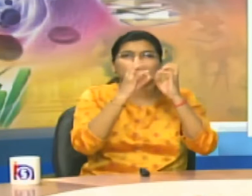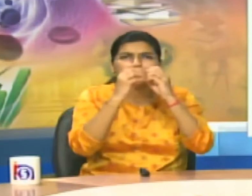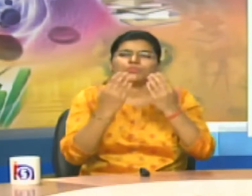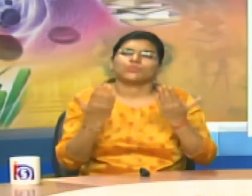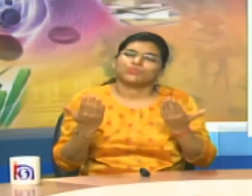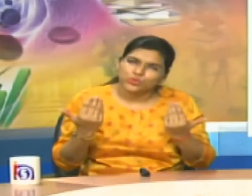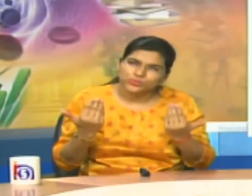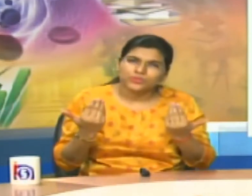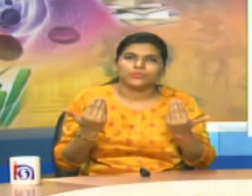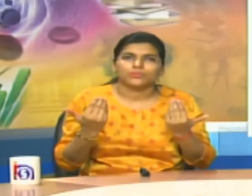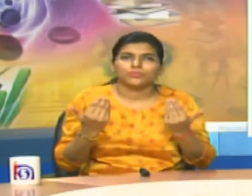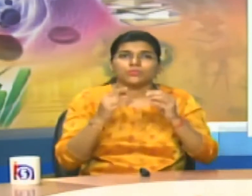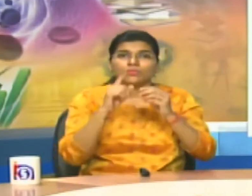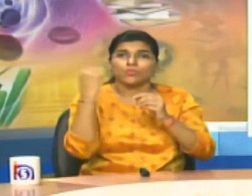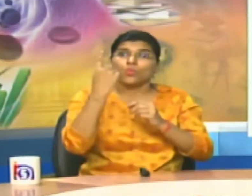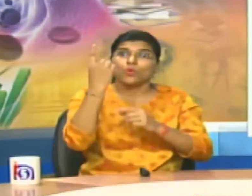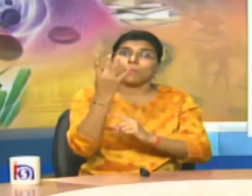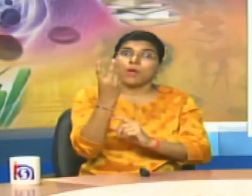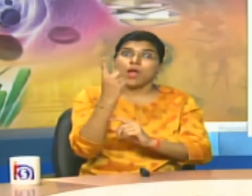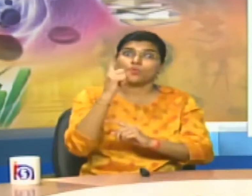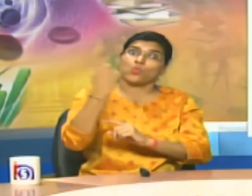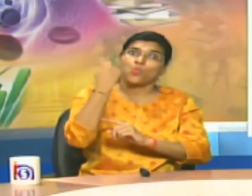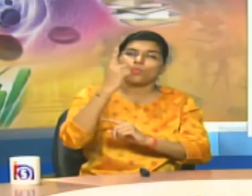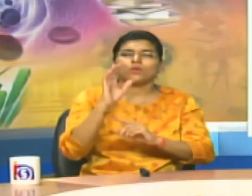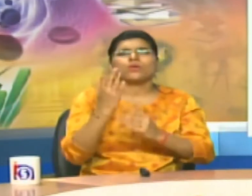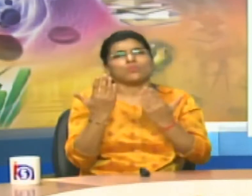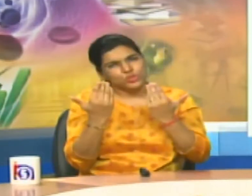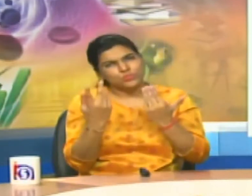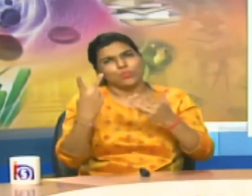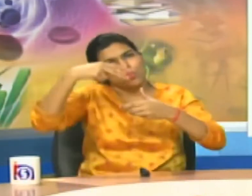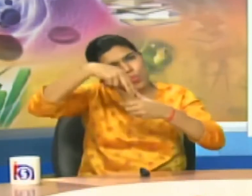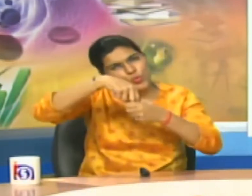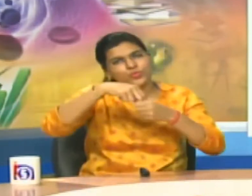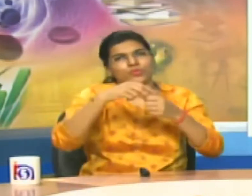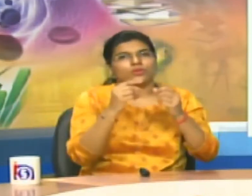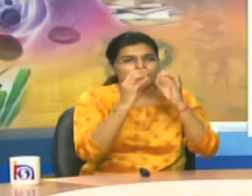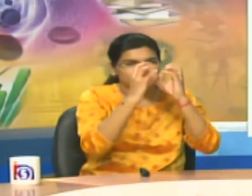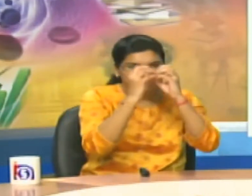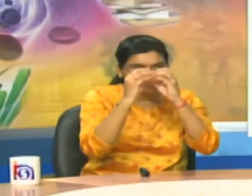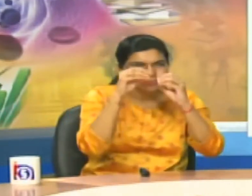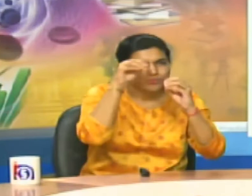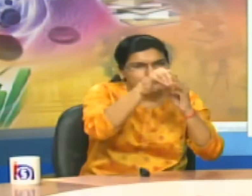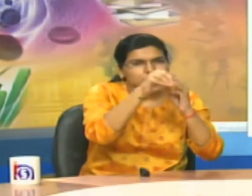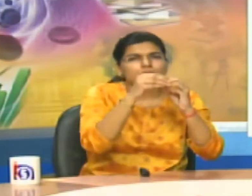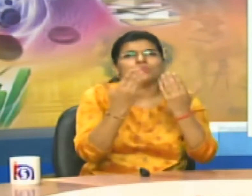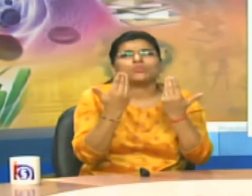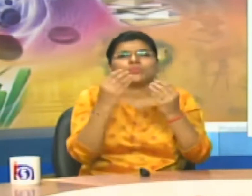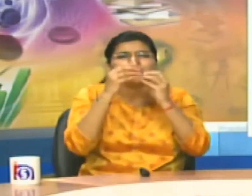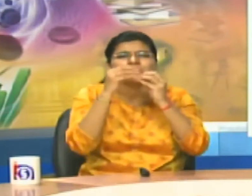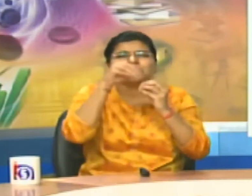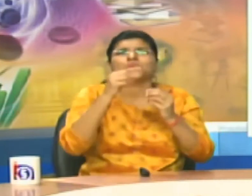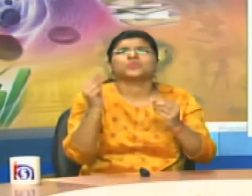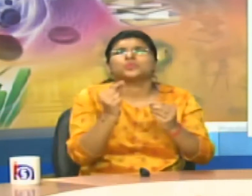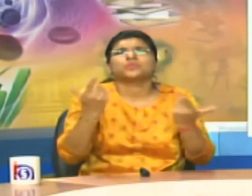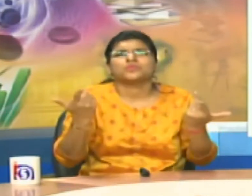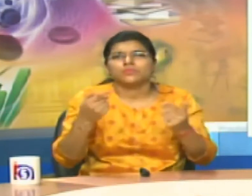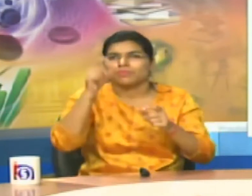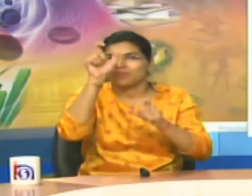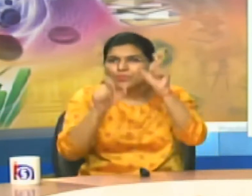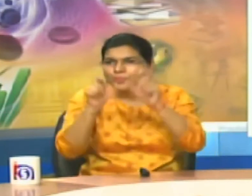when you write any alphabet, any name, then you can also change the color or